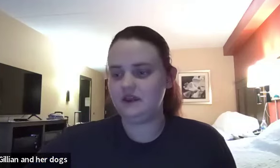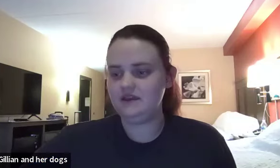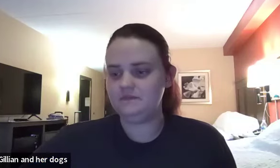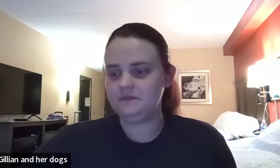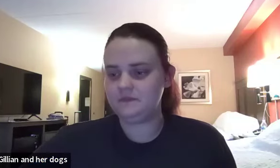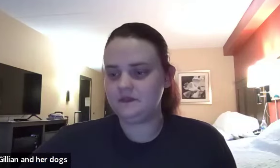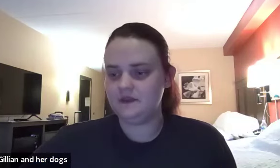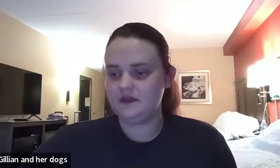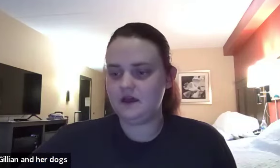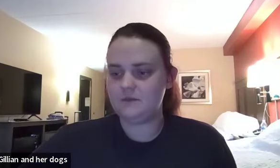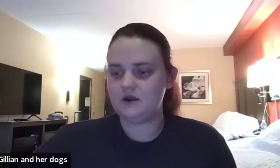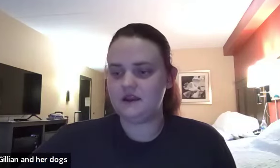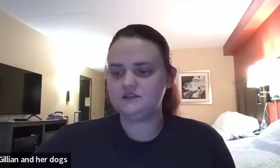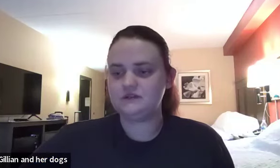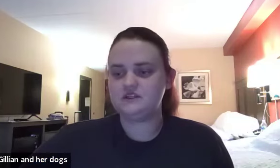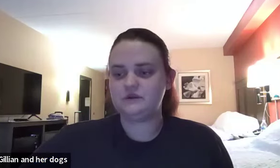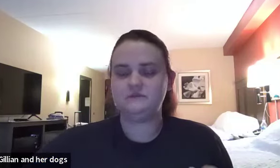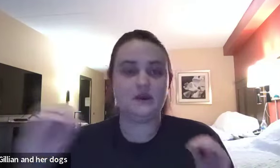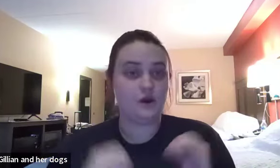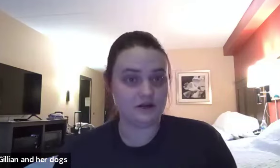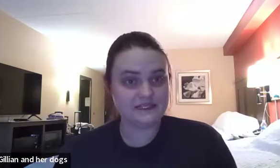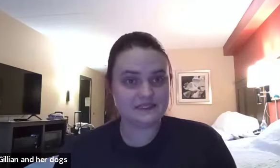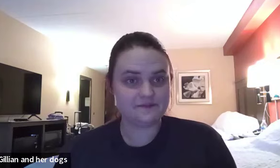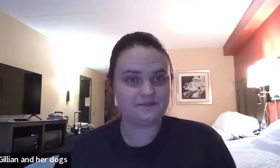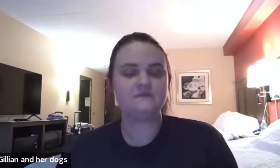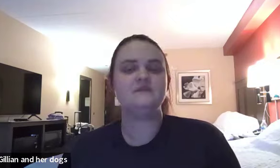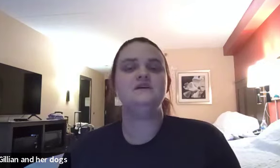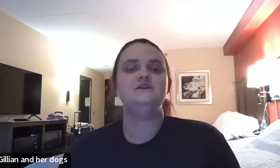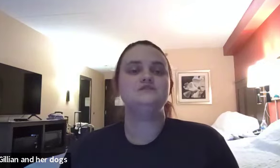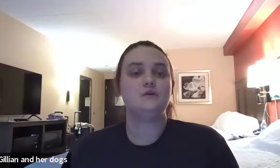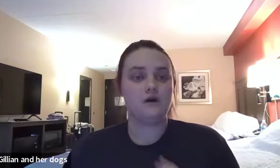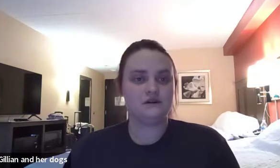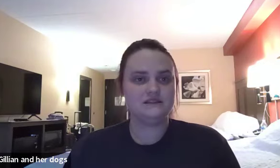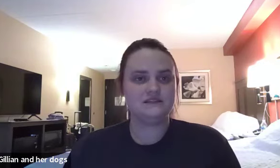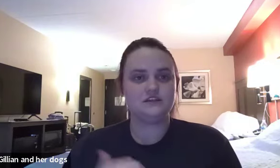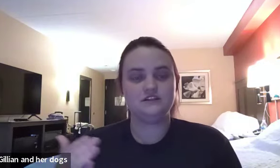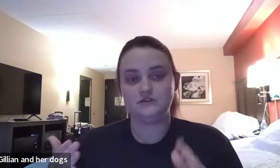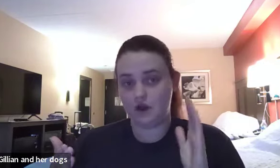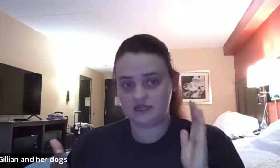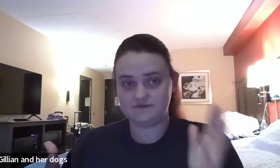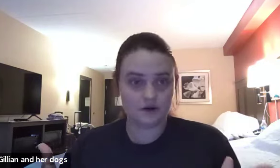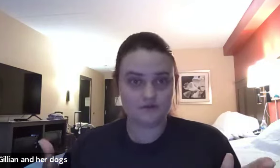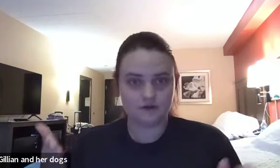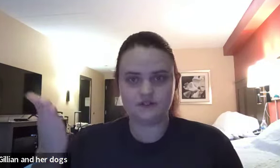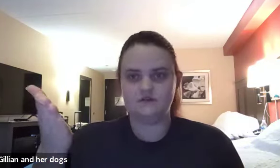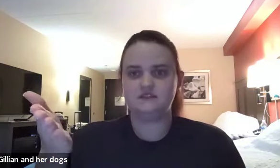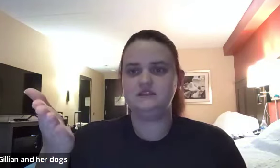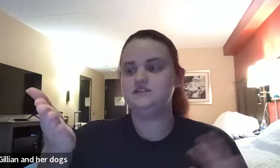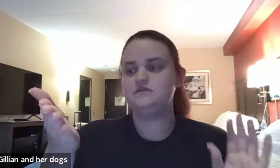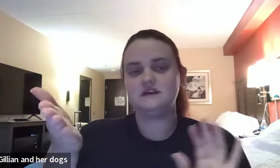Okay. Our next one is going to be artist. So artist is going to do the sign for art first, obviously. So the sign